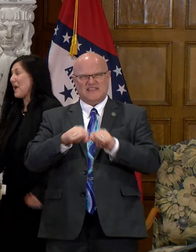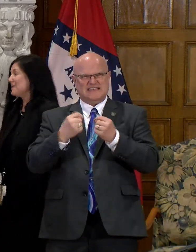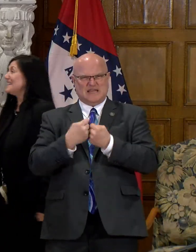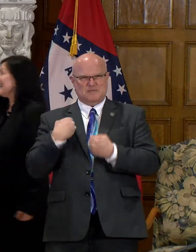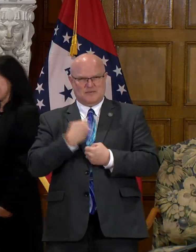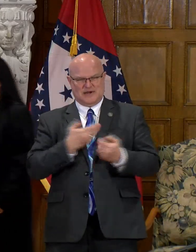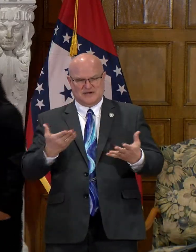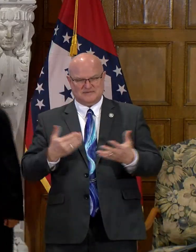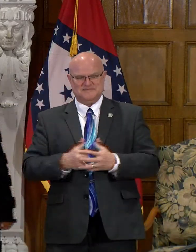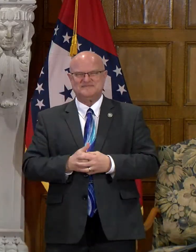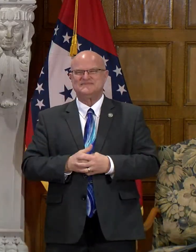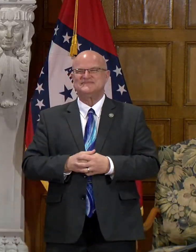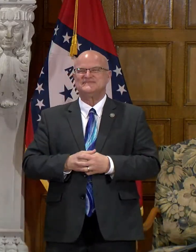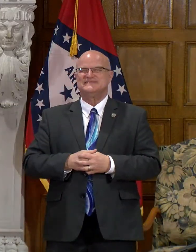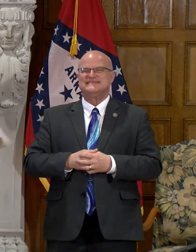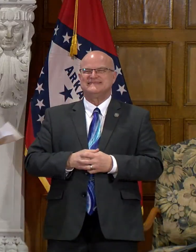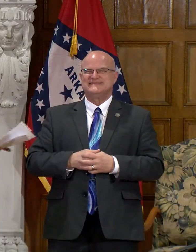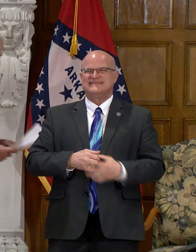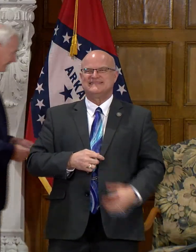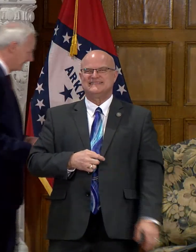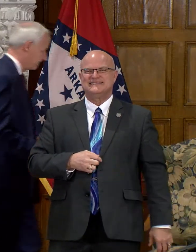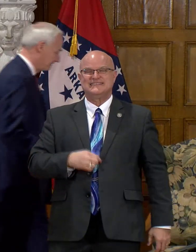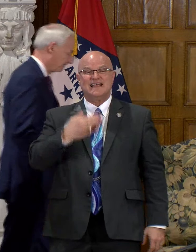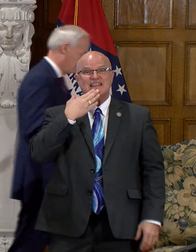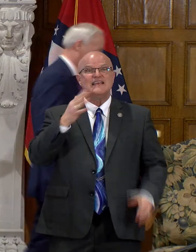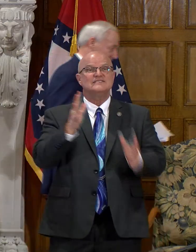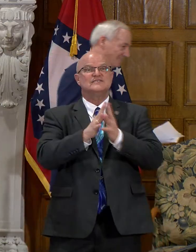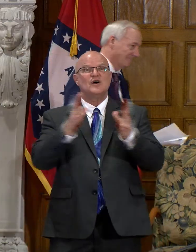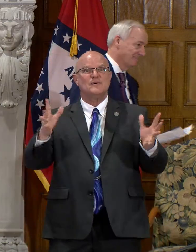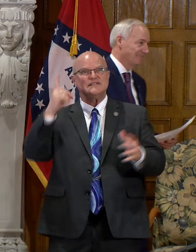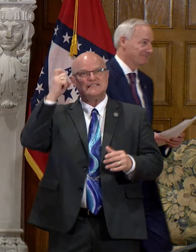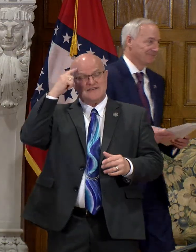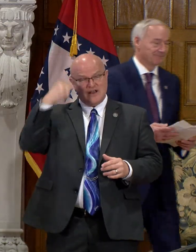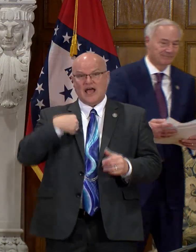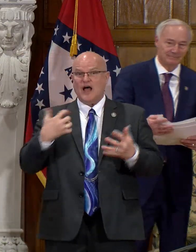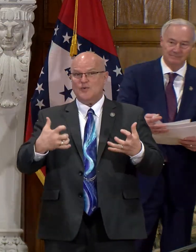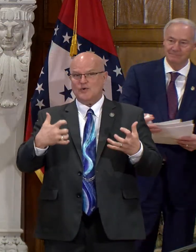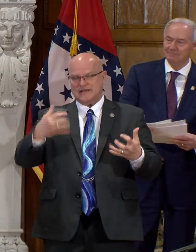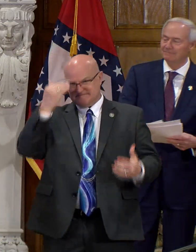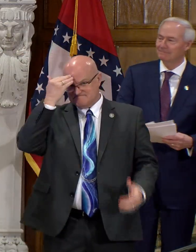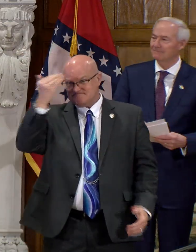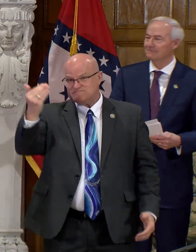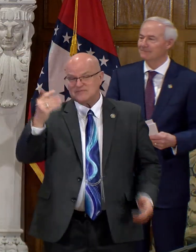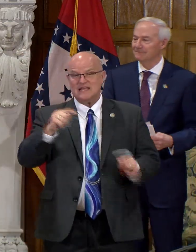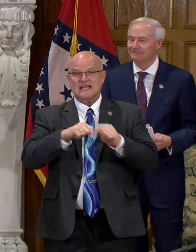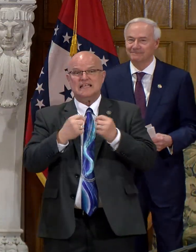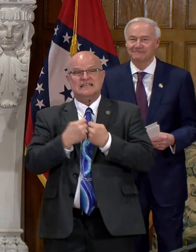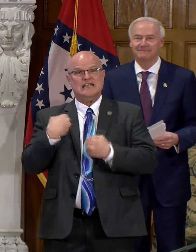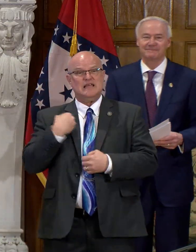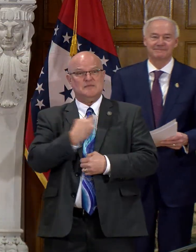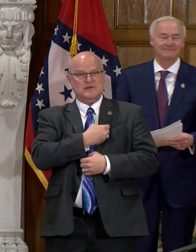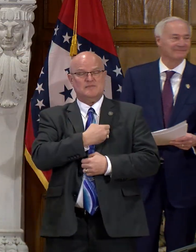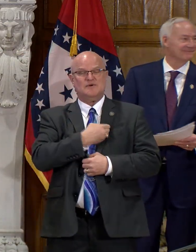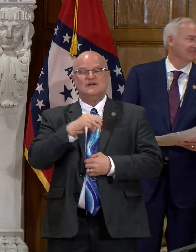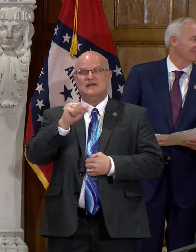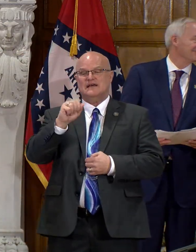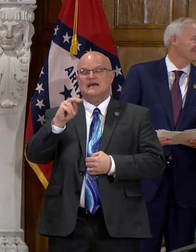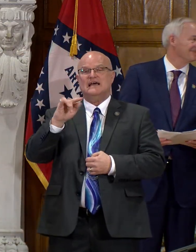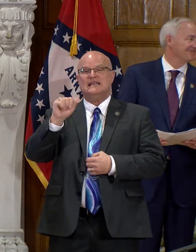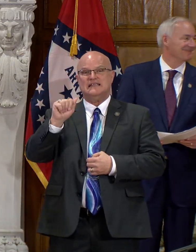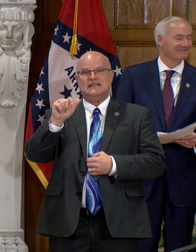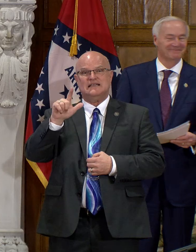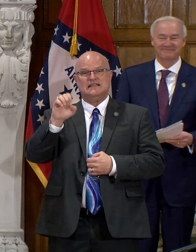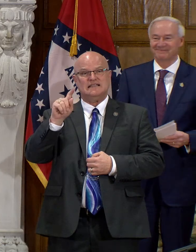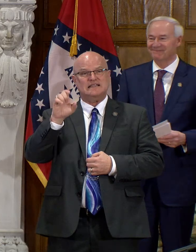member here. Yes, absolutely. Thank you so much, Governor. And I do want to acknowledge a team member, Onika Lester, who is from